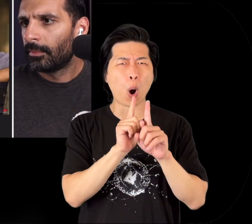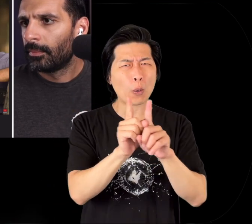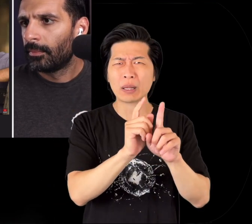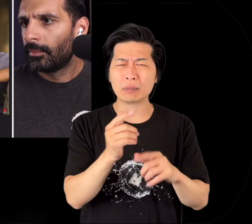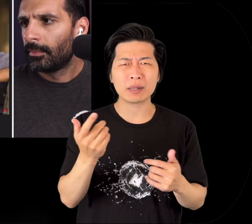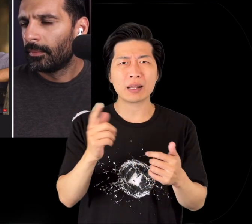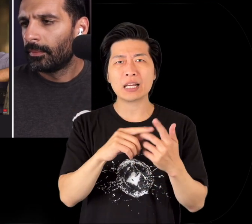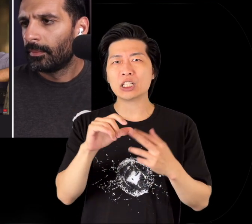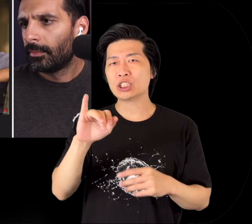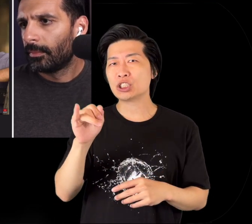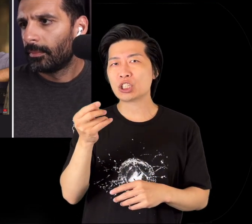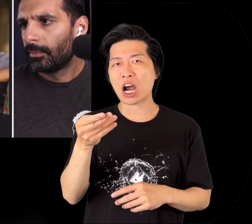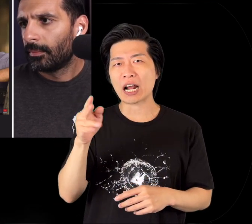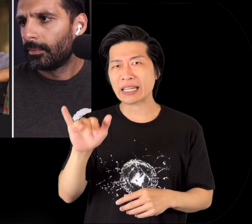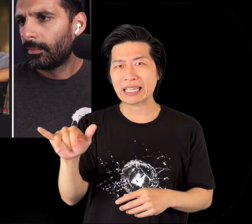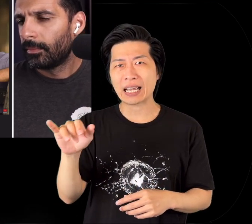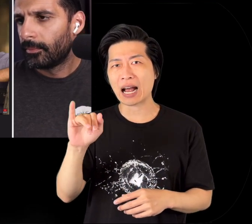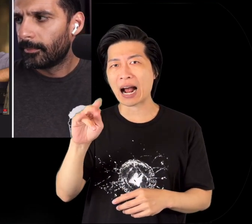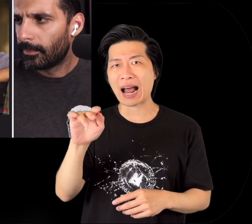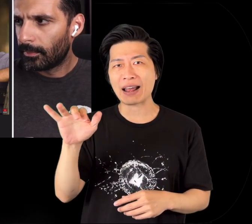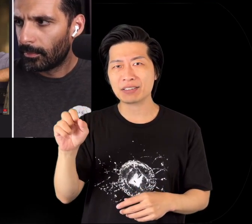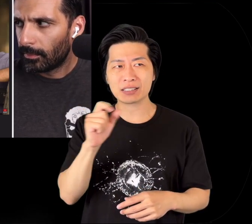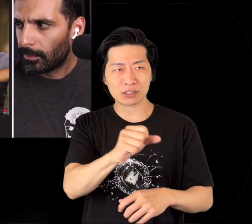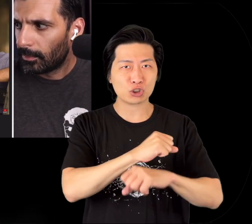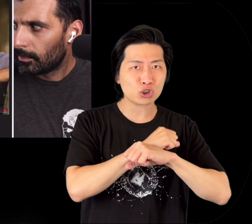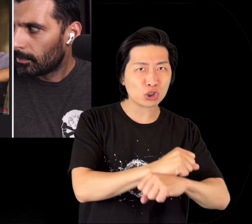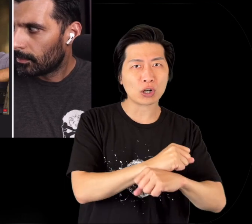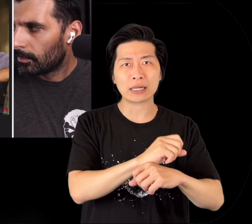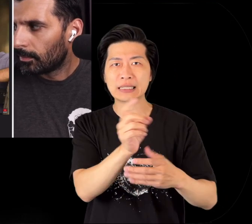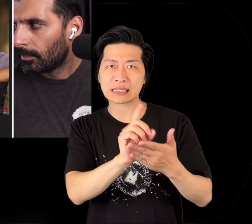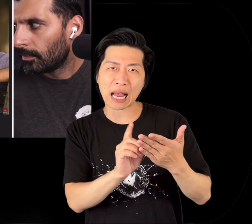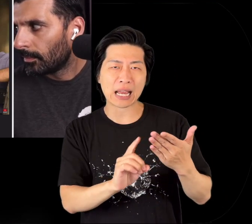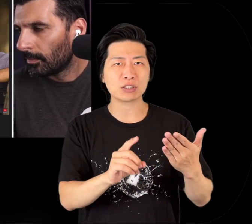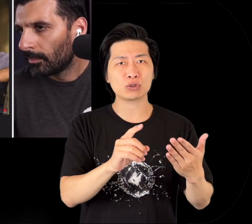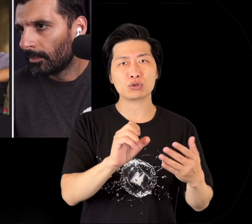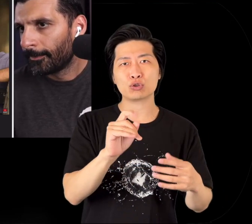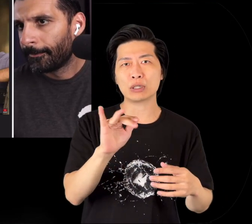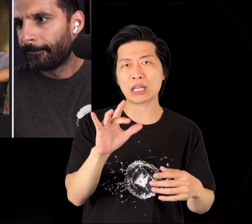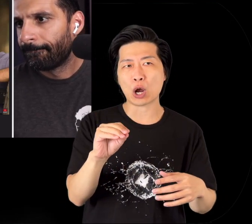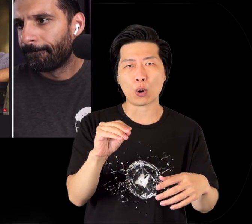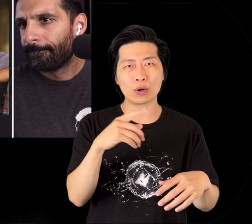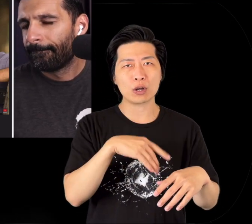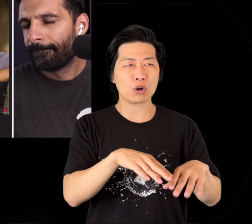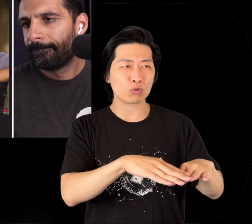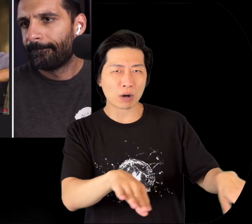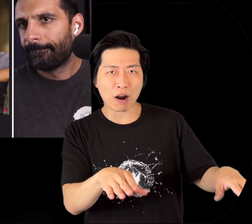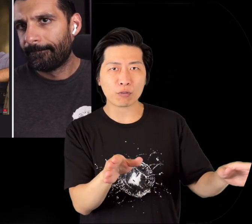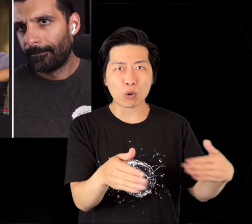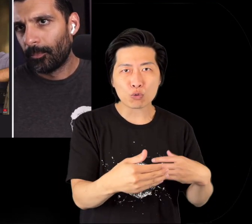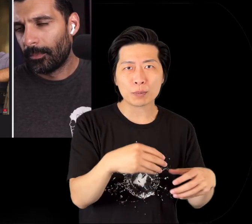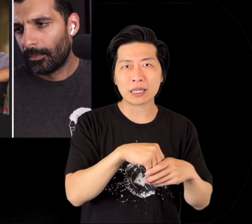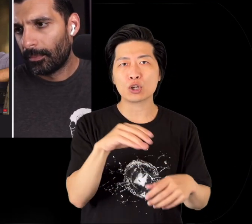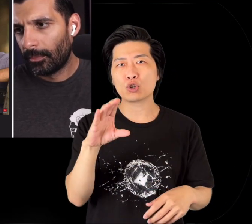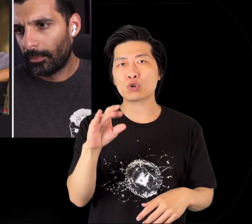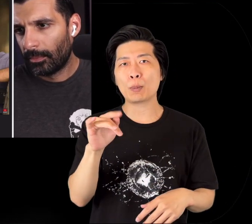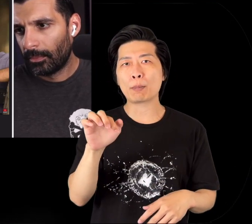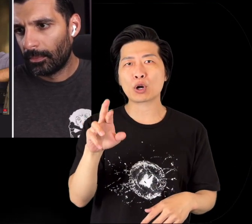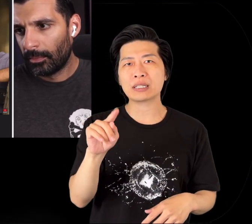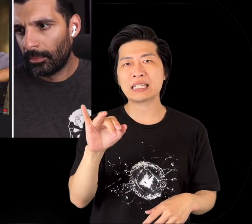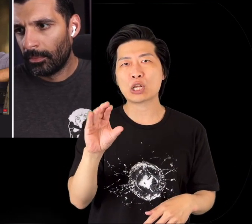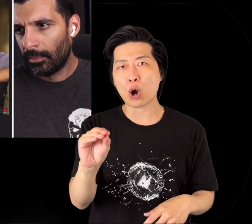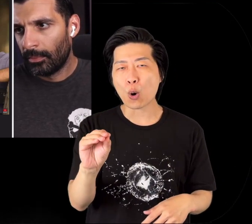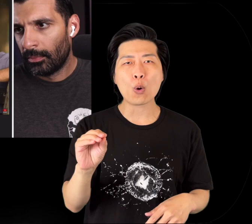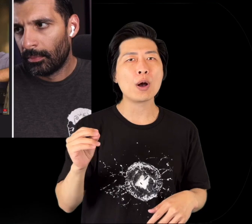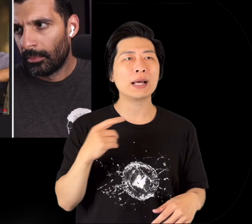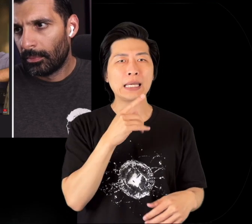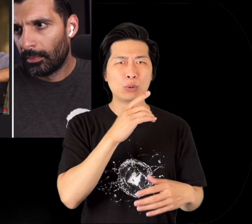Ive's, secure design studio in that ground floor room in Cupertino. And he would fondle